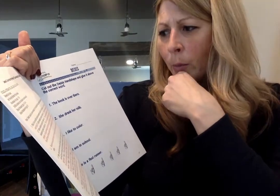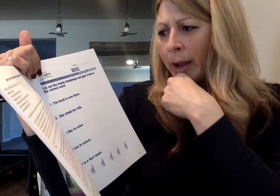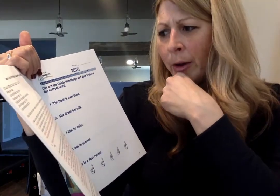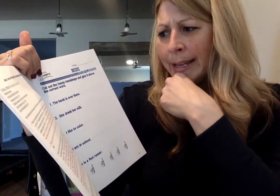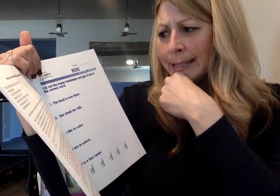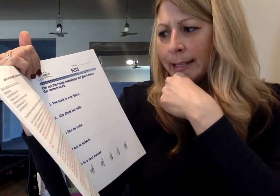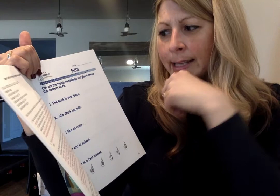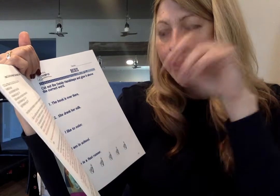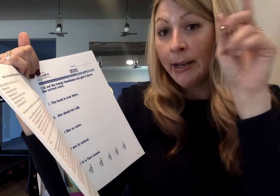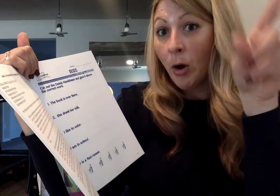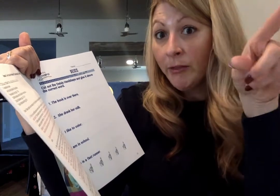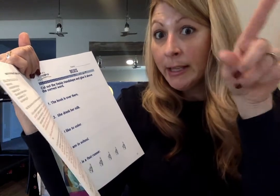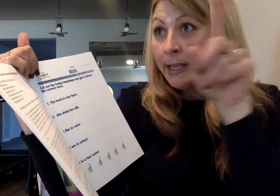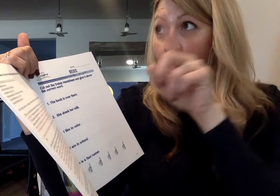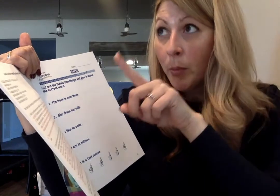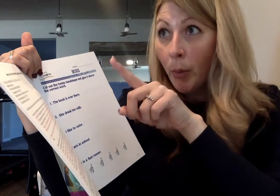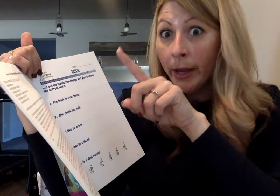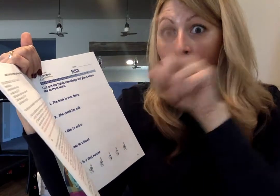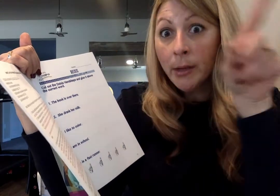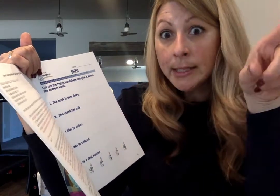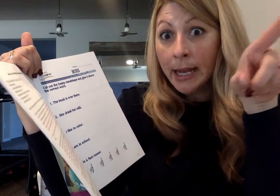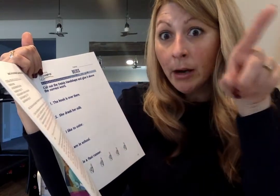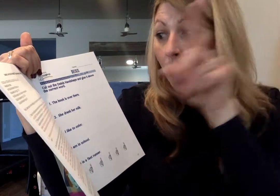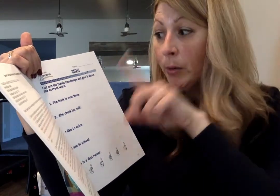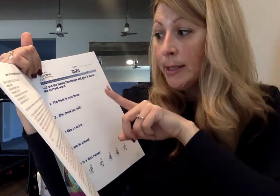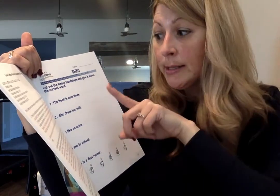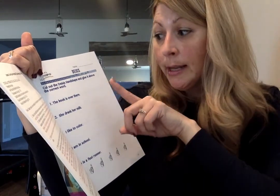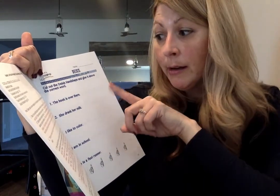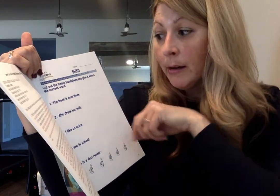Where is it? And then hopefully the kids will point. Oh, it's there. Oh, it's there.